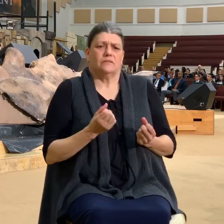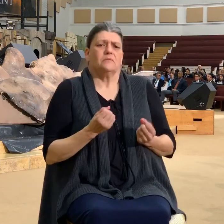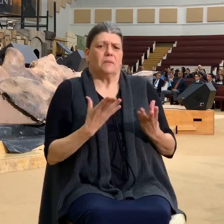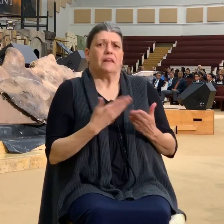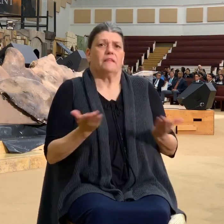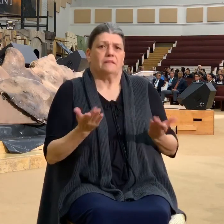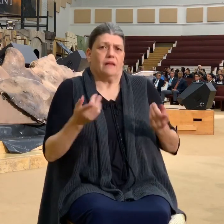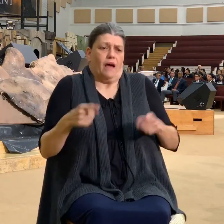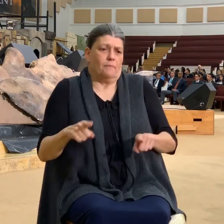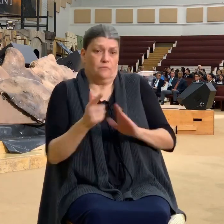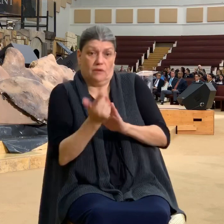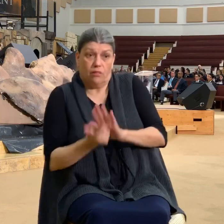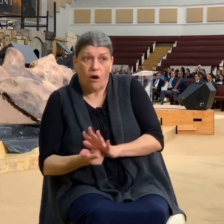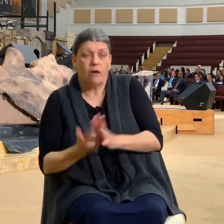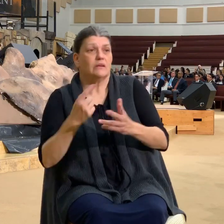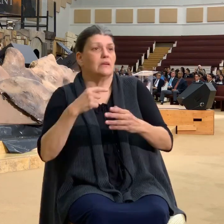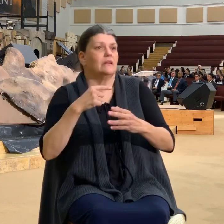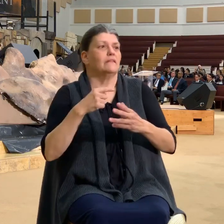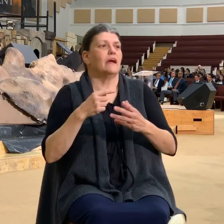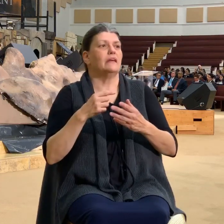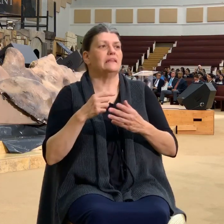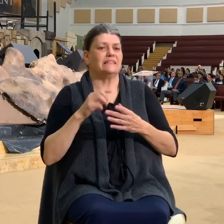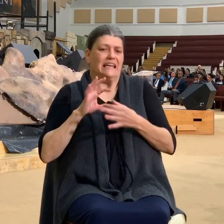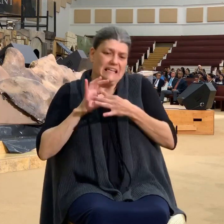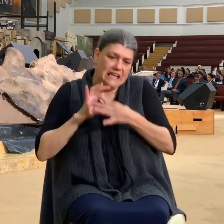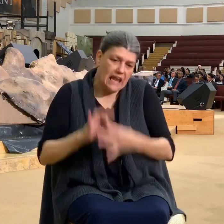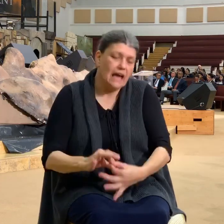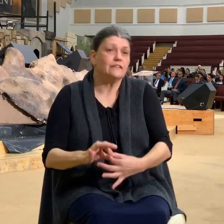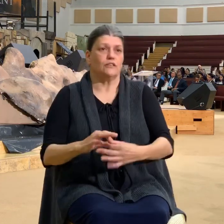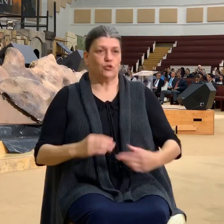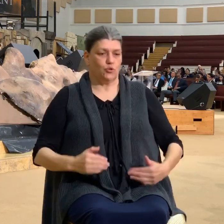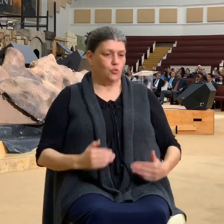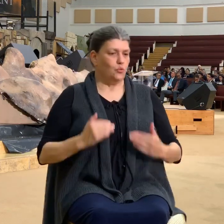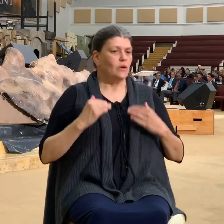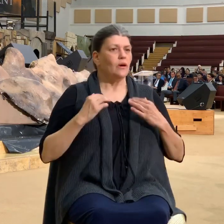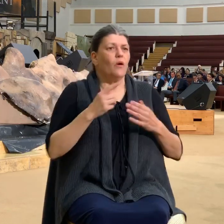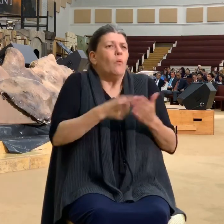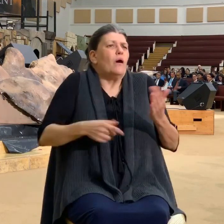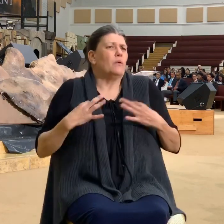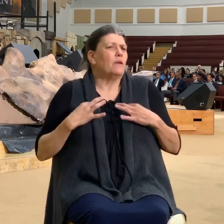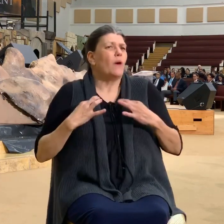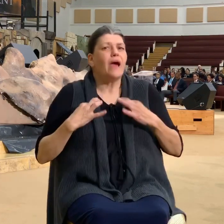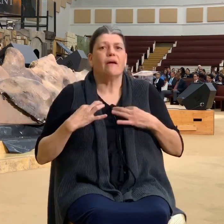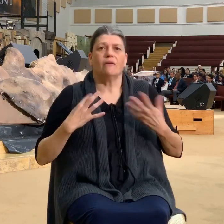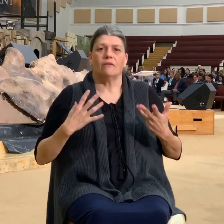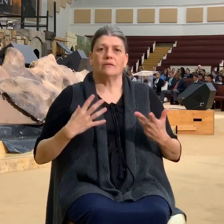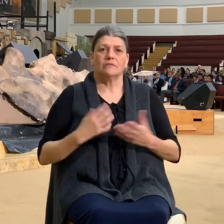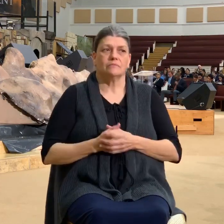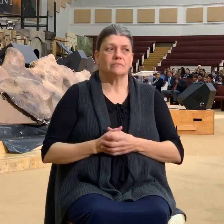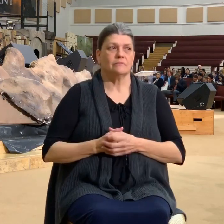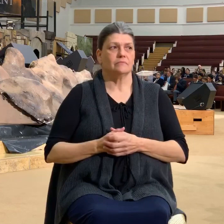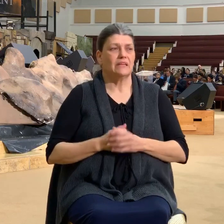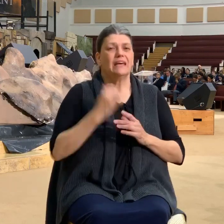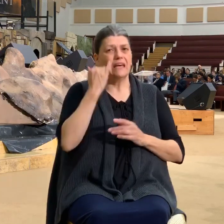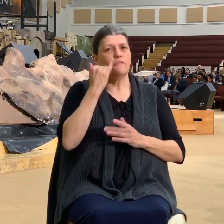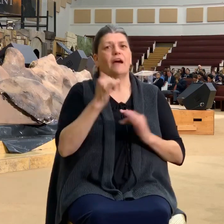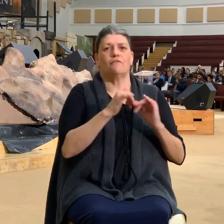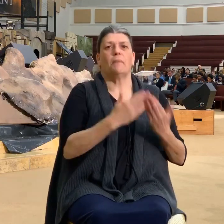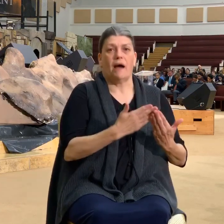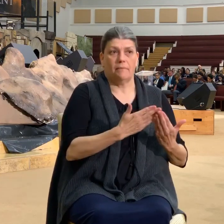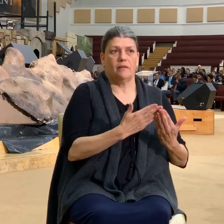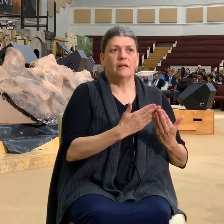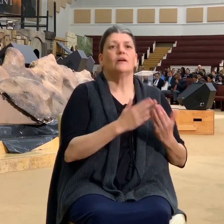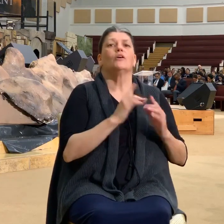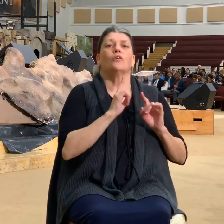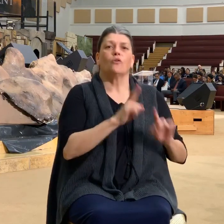things that we do. And if you have your Bible, I want you to go, I'm going to take the time, I'm not just going to give a topical answer. I want you to go